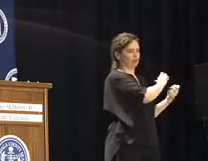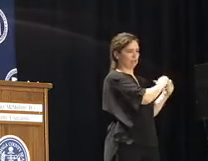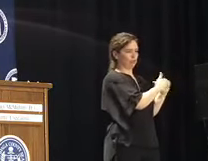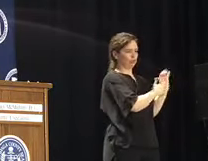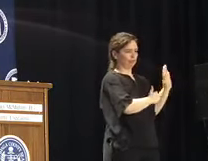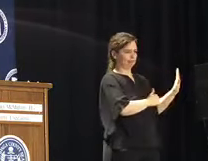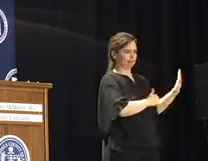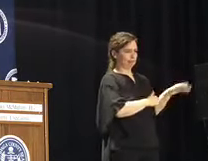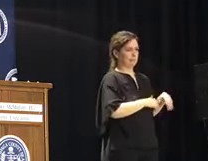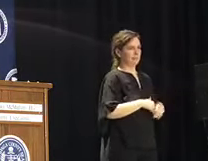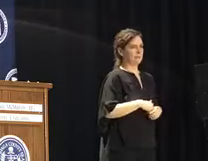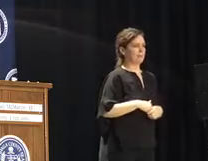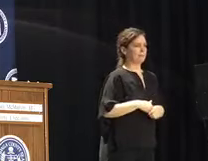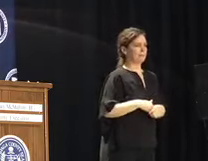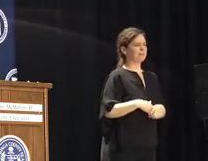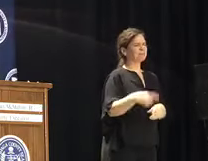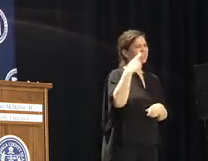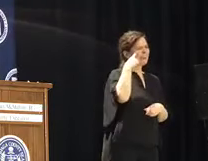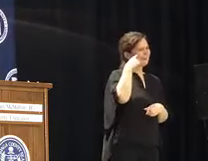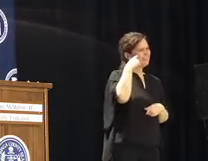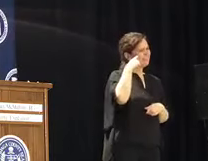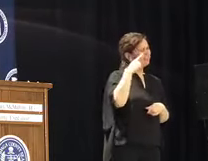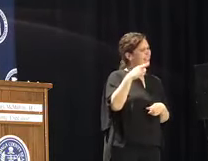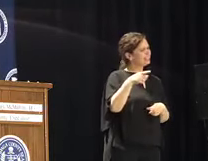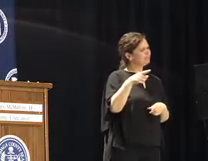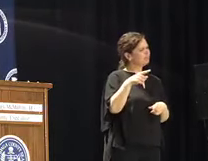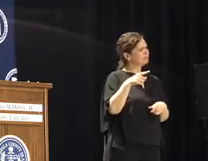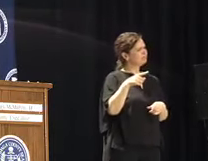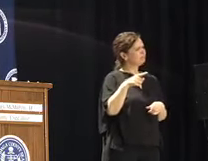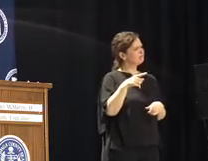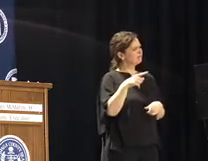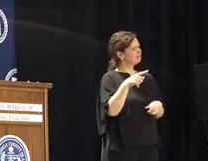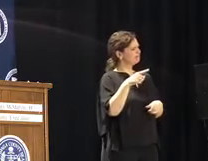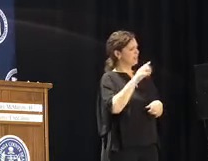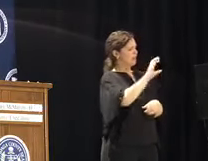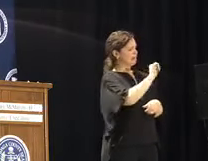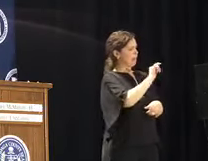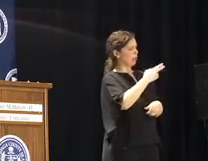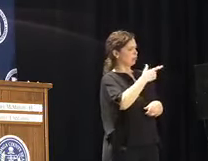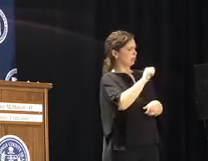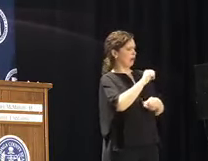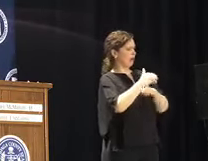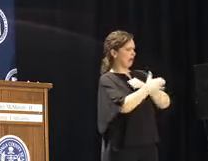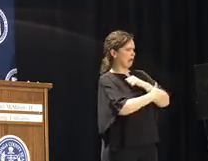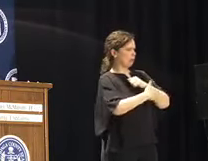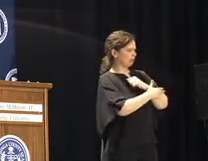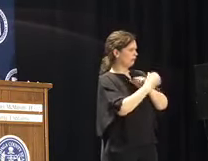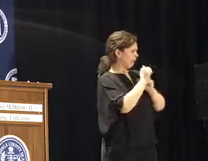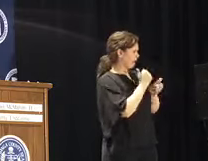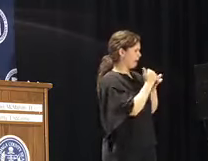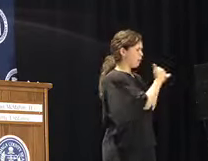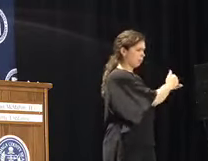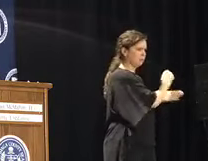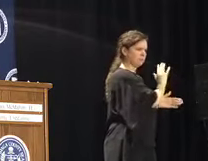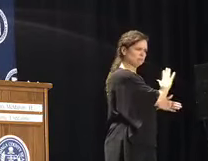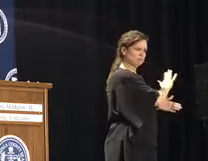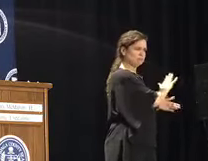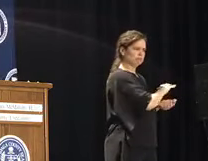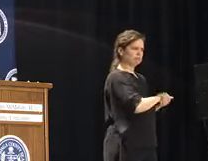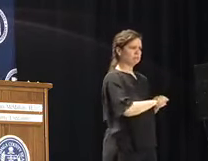could help get something for this individual. That doesn't make sense to me why they would not be able to. Are you aware of any general process that somebody